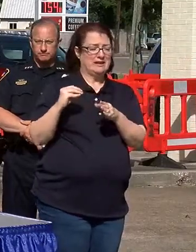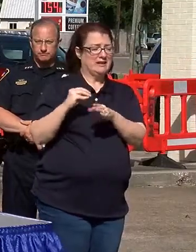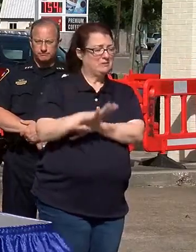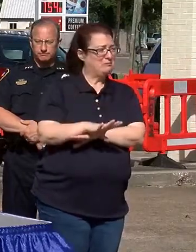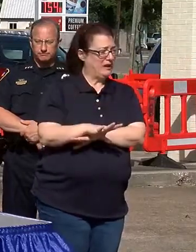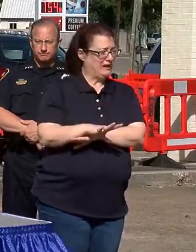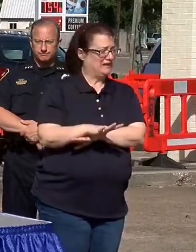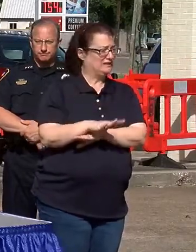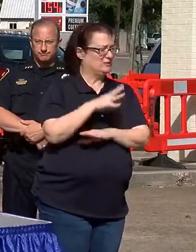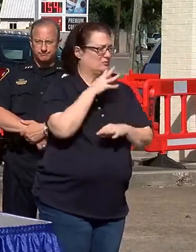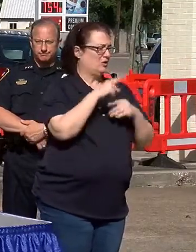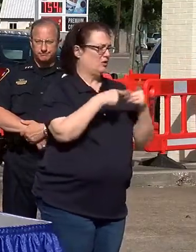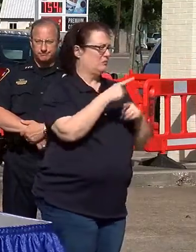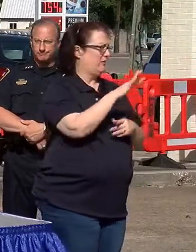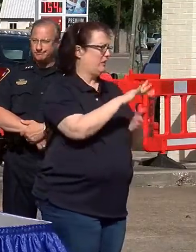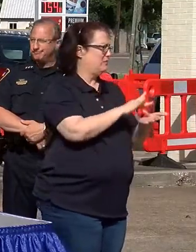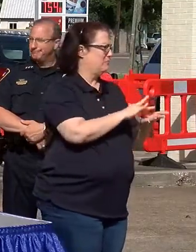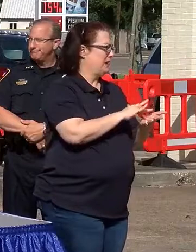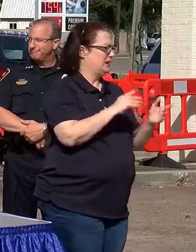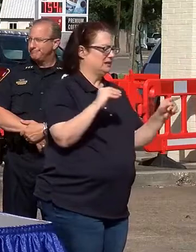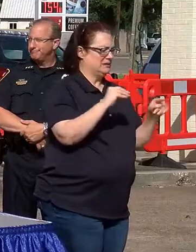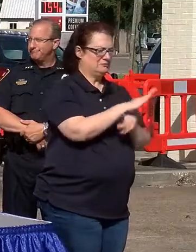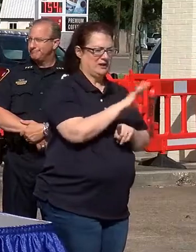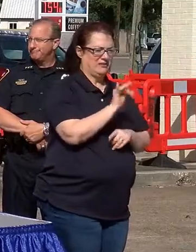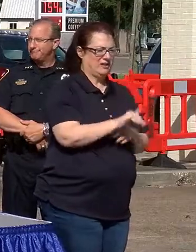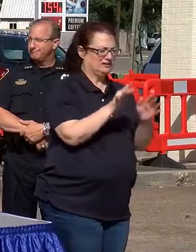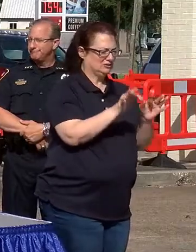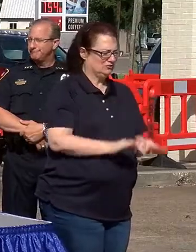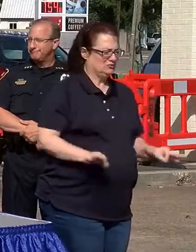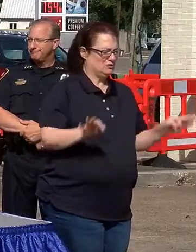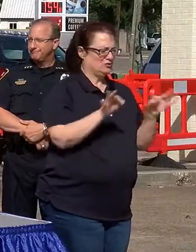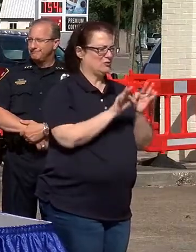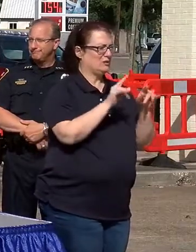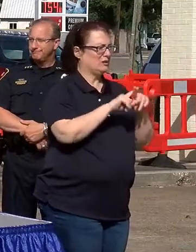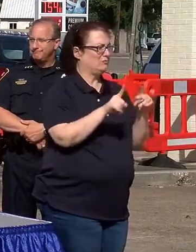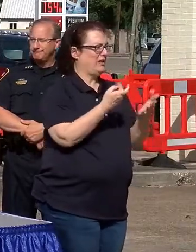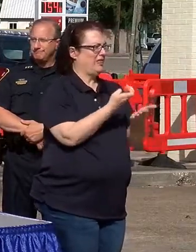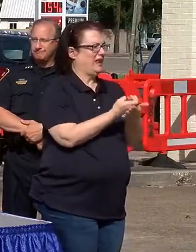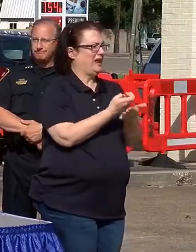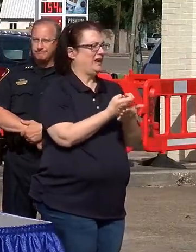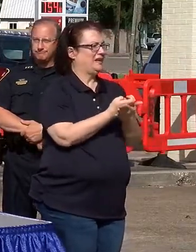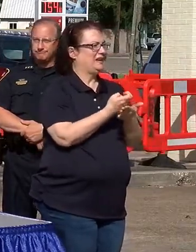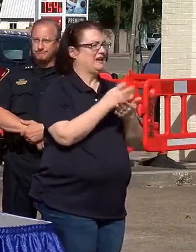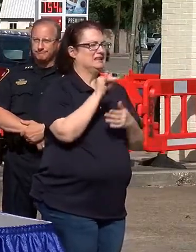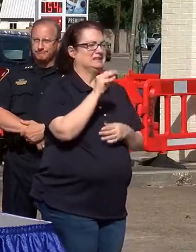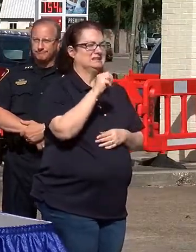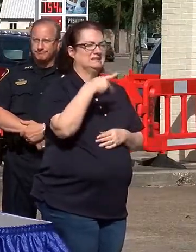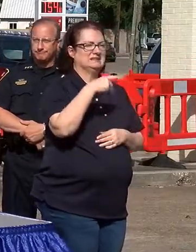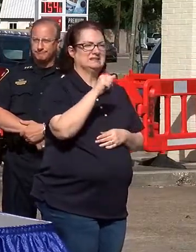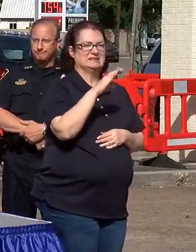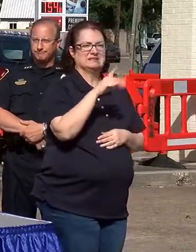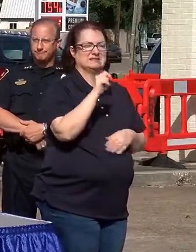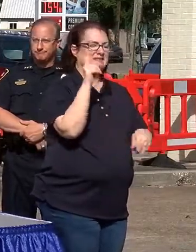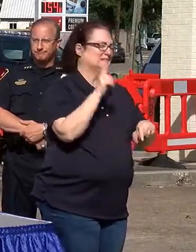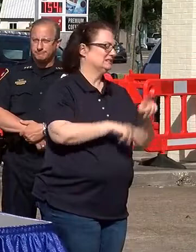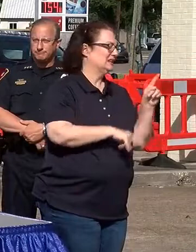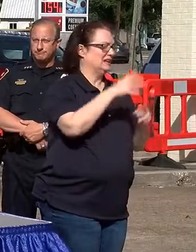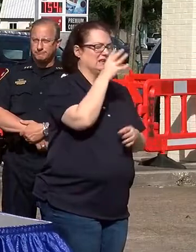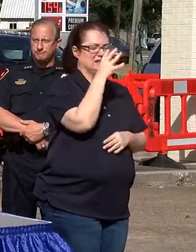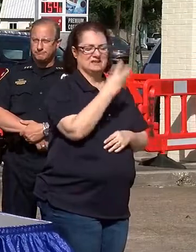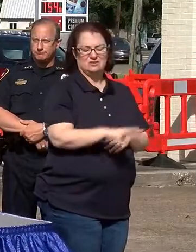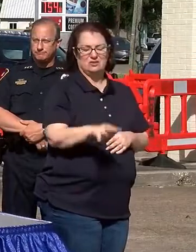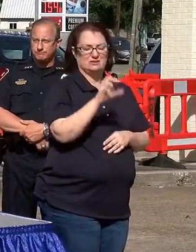impacts of this horrendous virus. It's crucial. But the economic impacts cannot be ignored. Safe Shop brings our people back